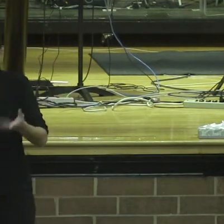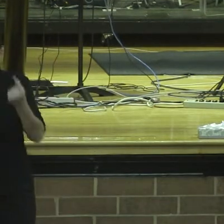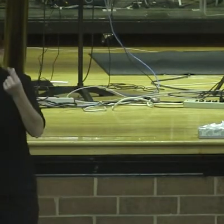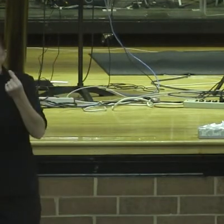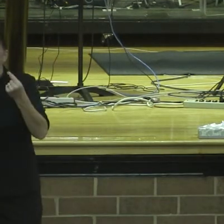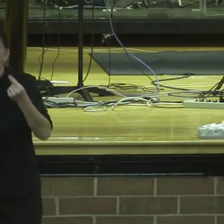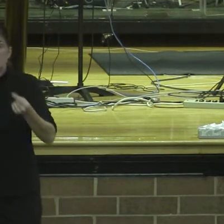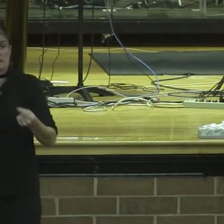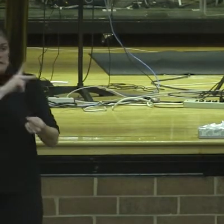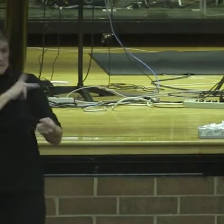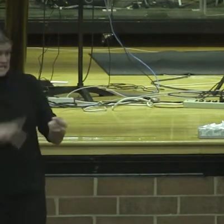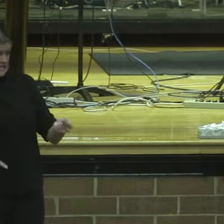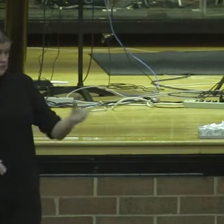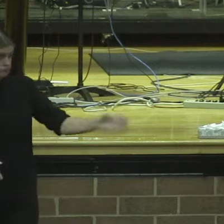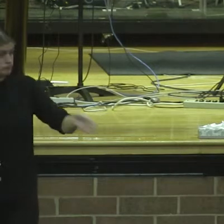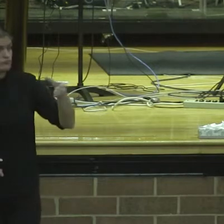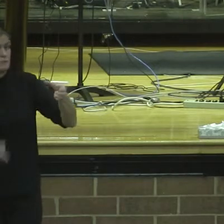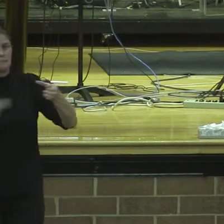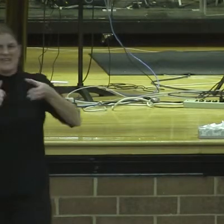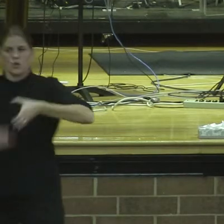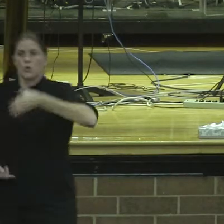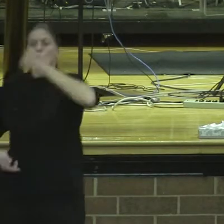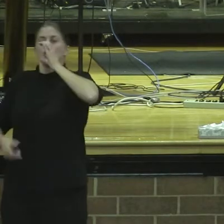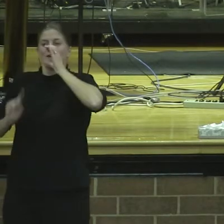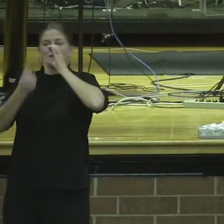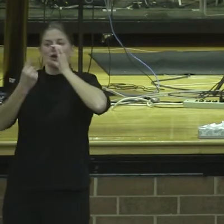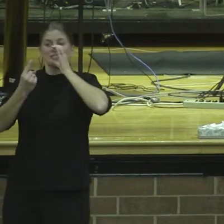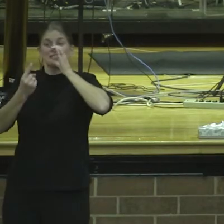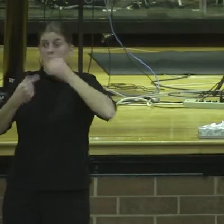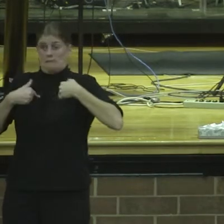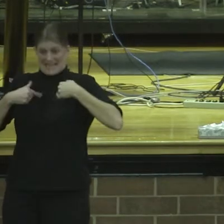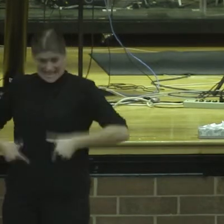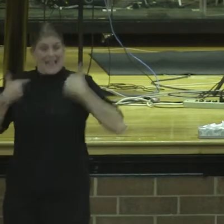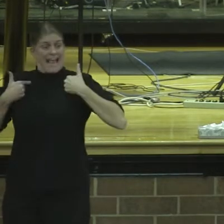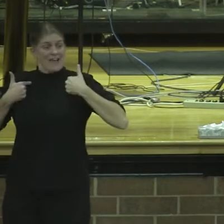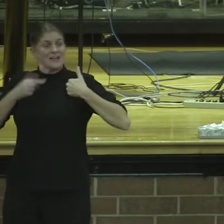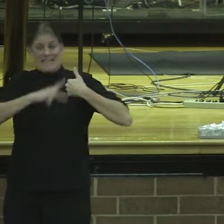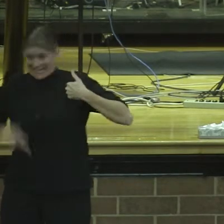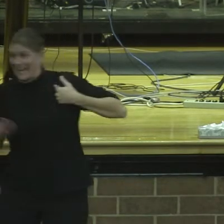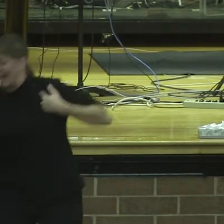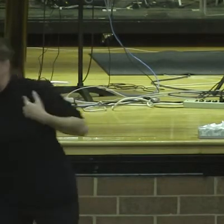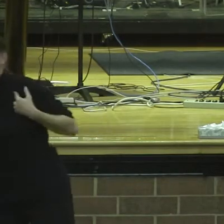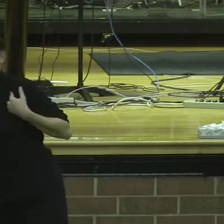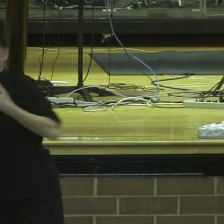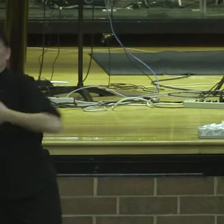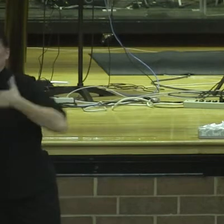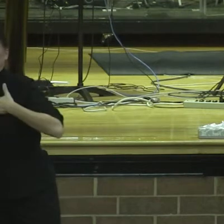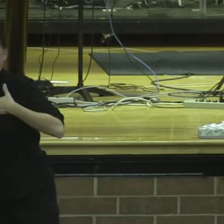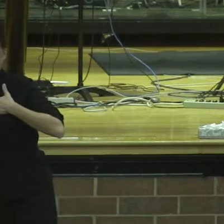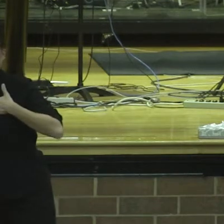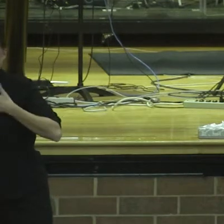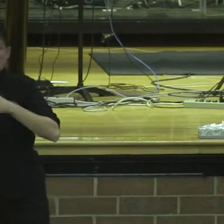to drink the king's cup first. If you didn't die, then the king could enjoy his drink.